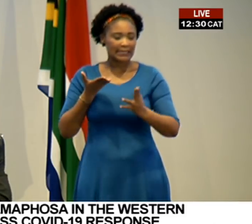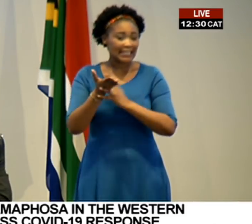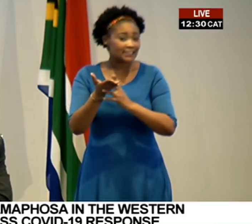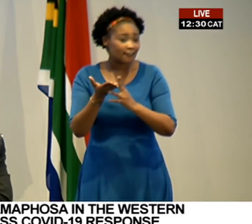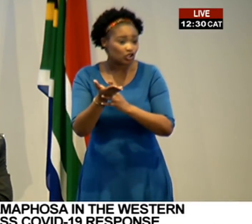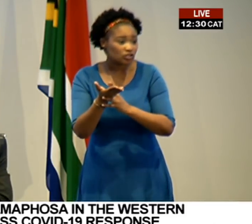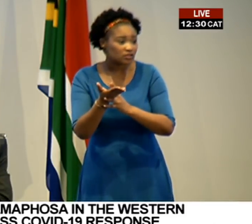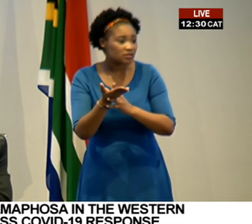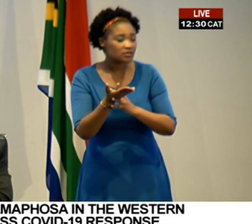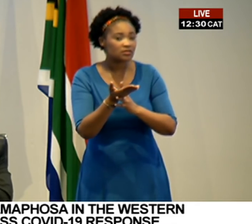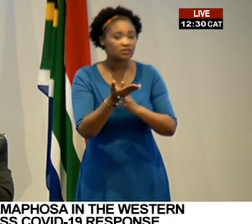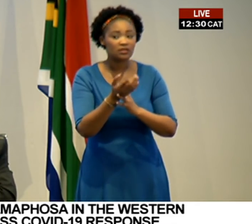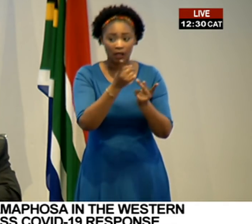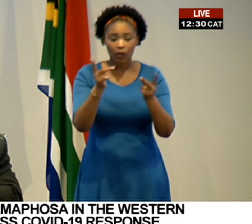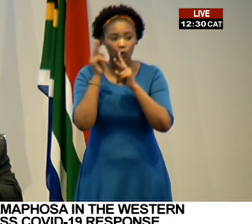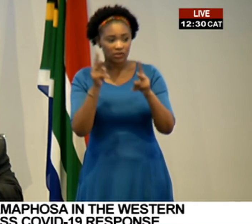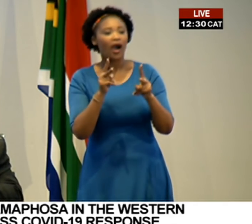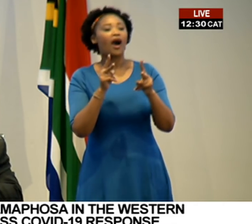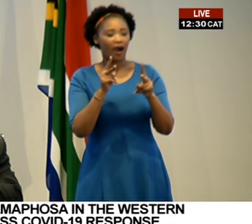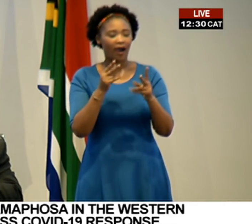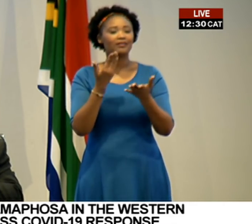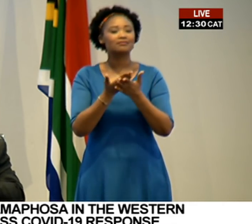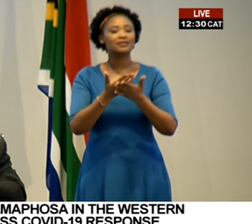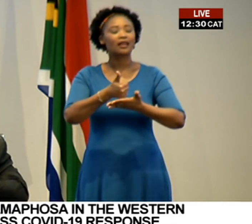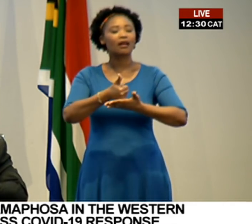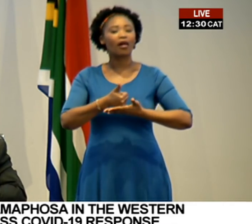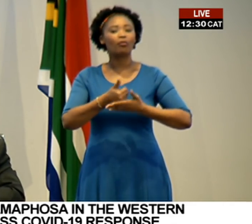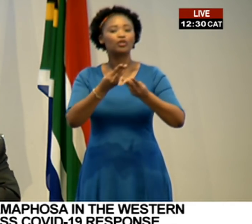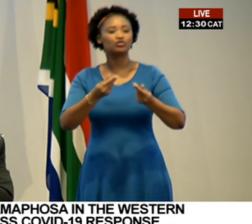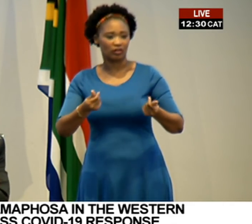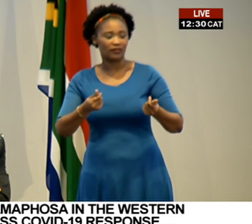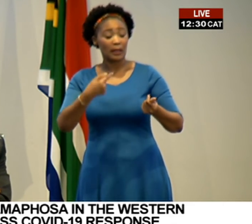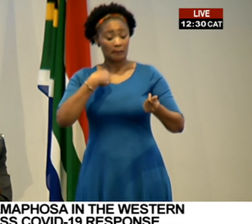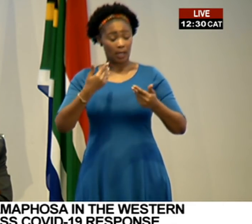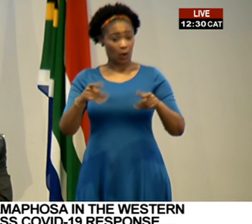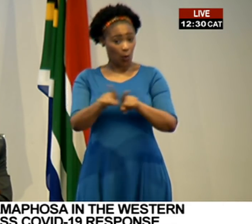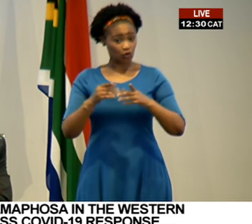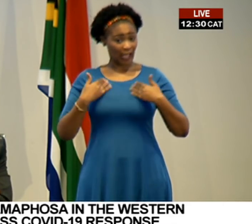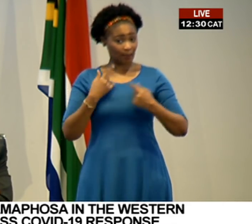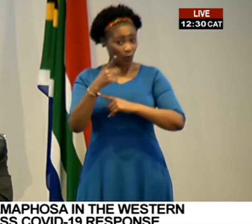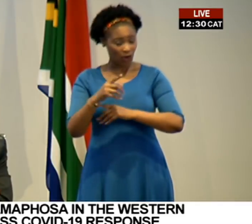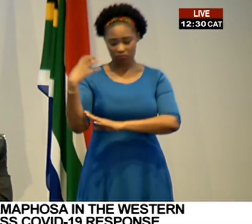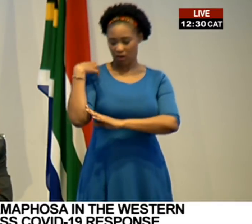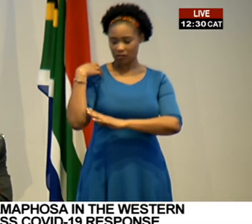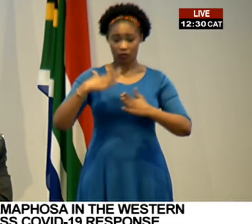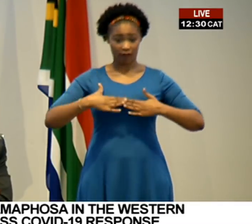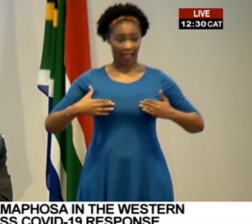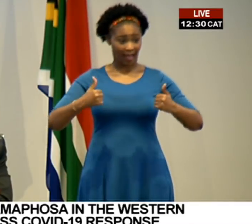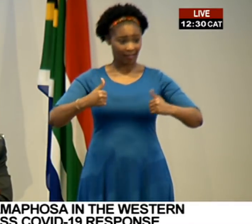interventions that you've embarked upon. And I'm also glad that Minister of Health, Dr.